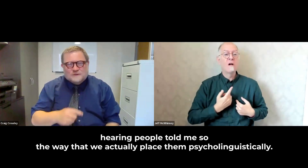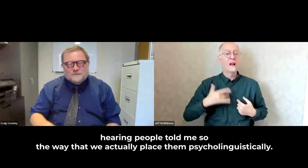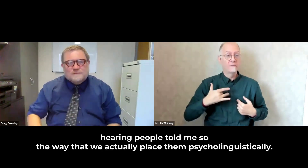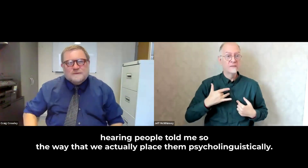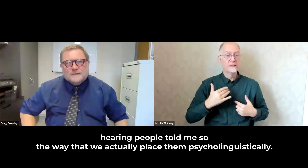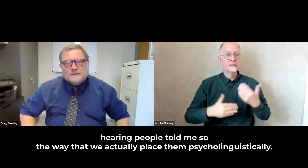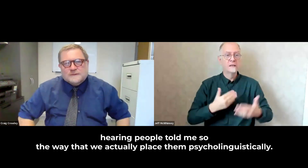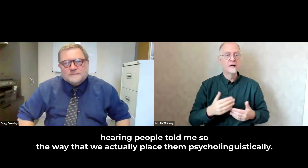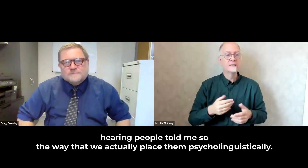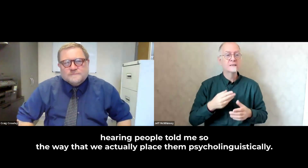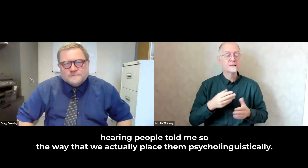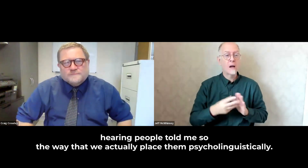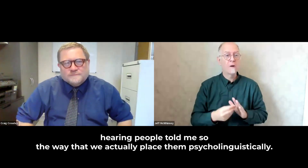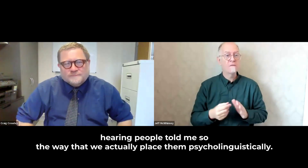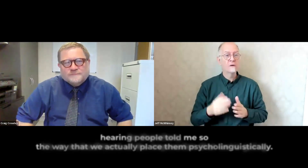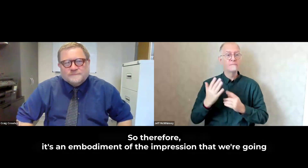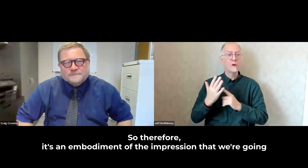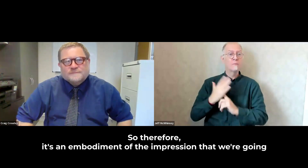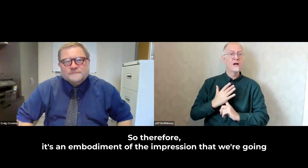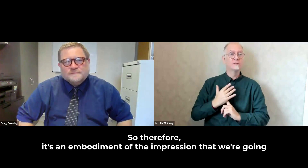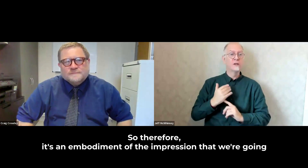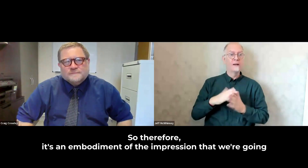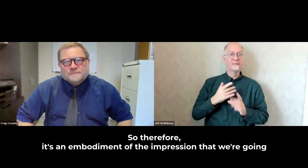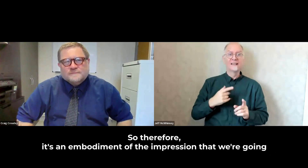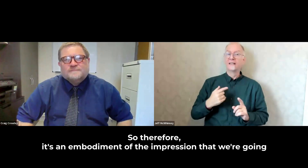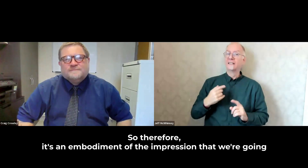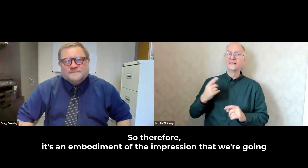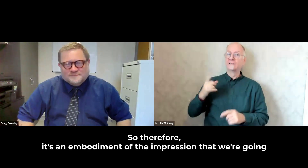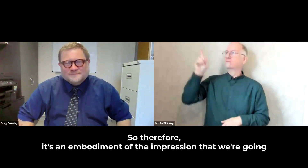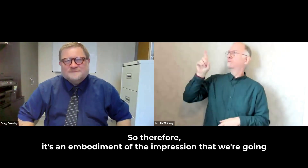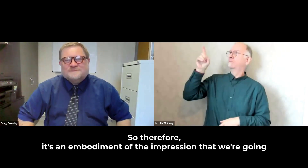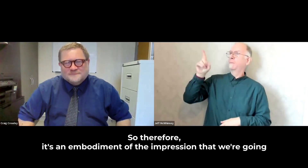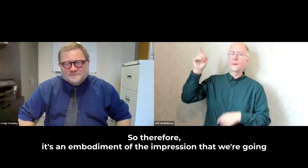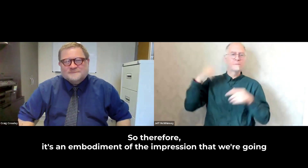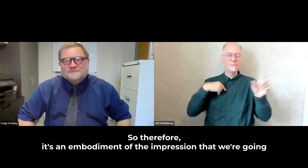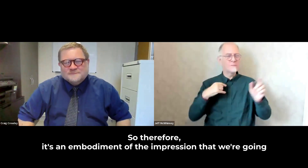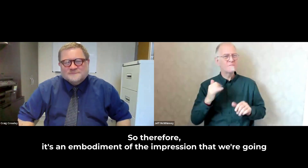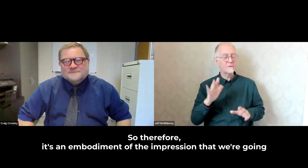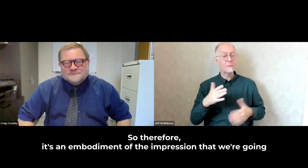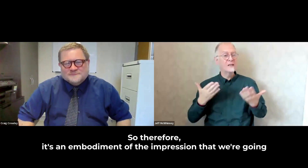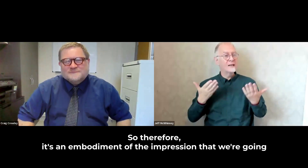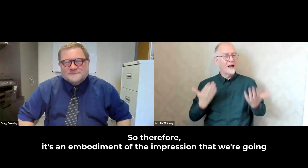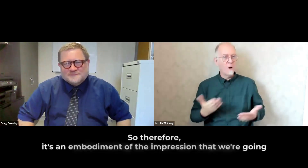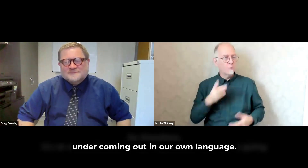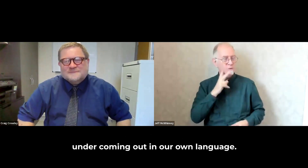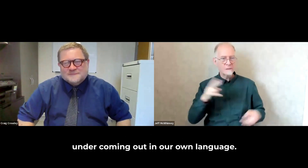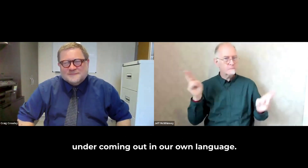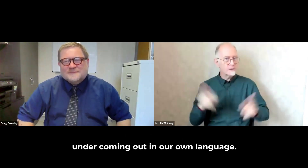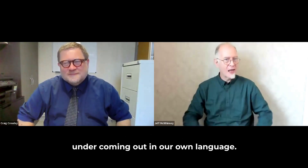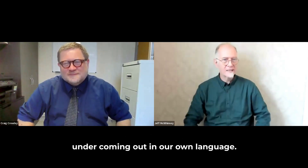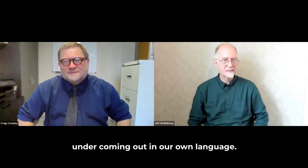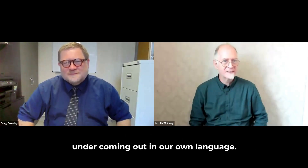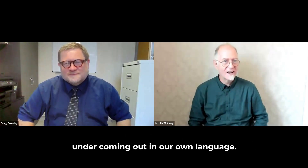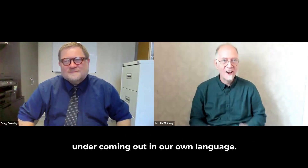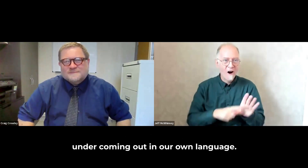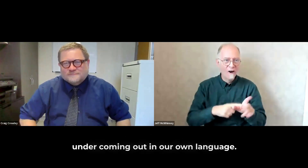actually place them psycholinguistically, so therefore, it's an embodiment of the impression that we're going under coming out in our own language. And